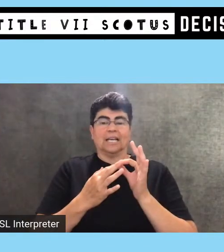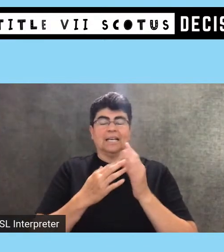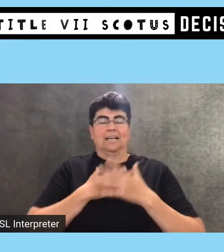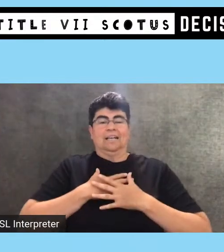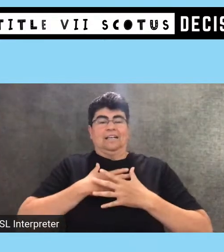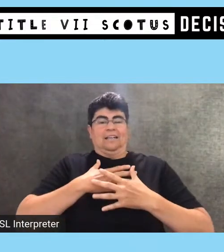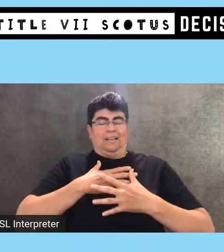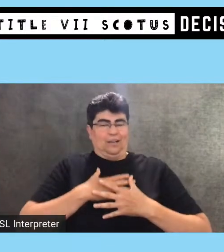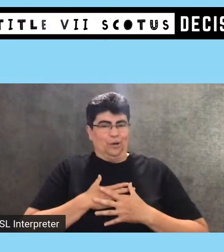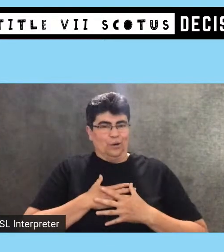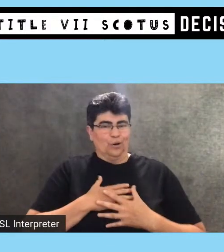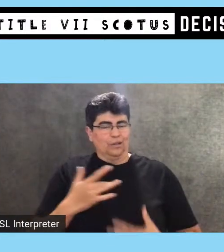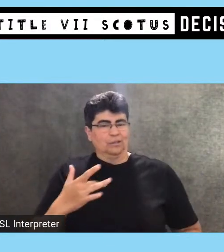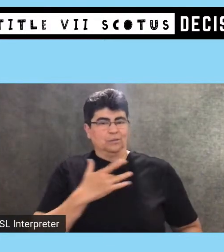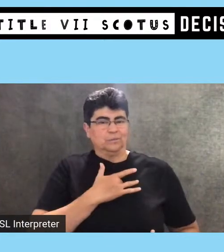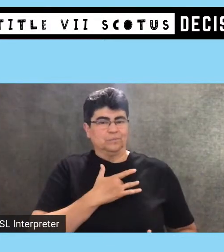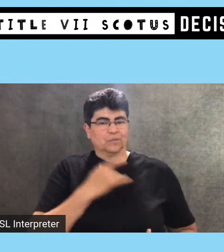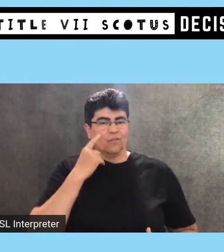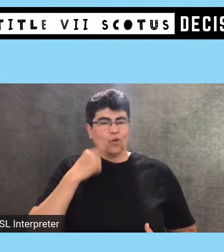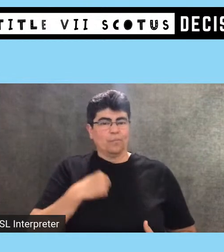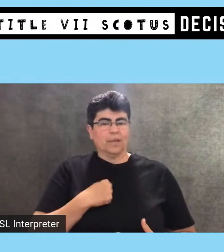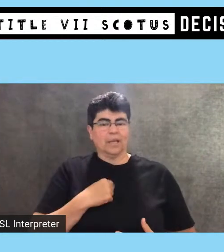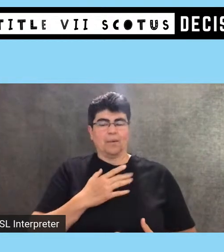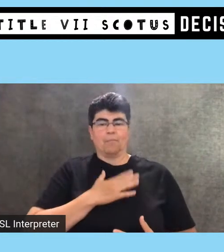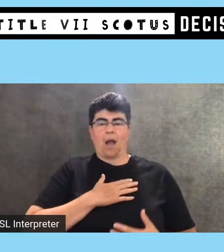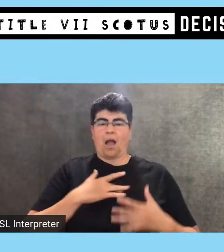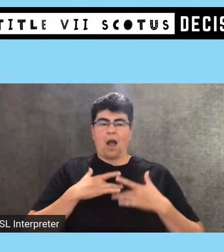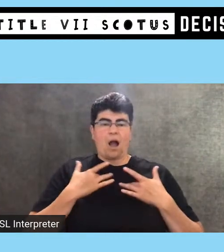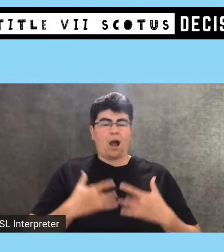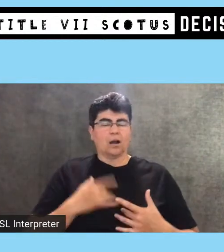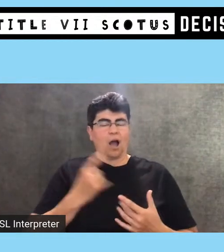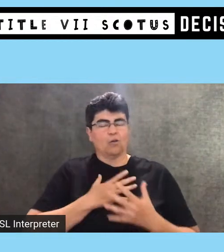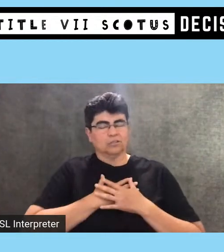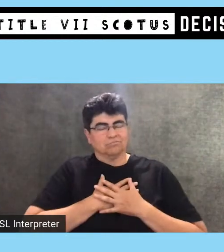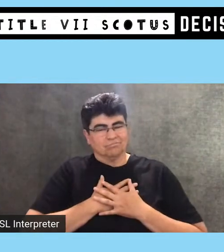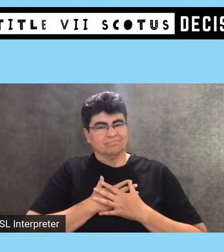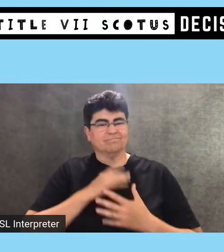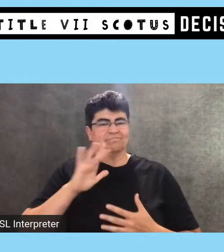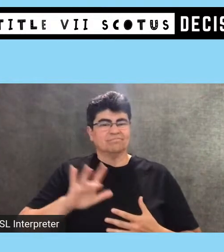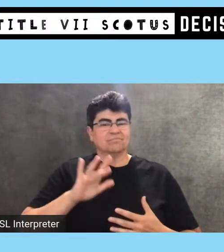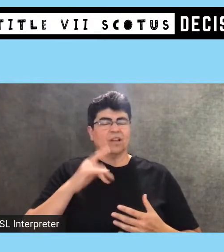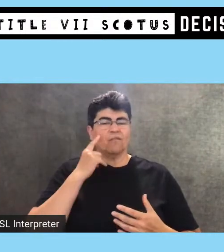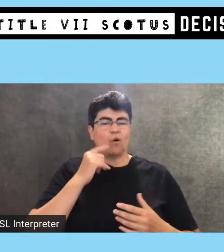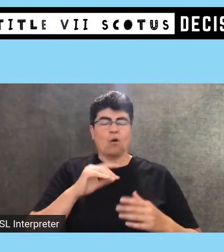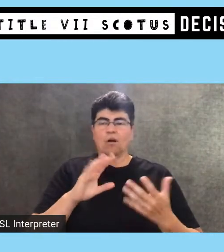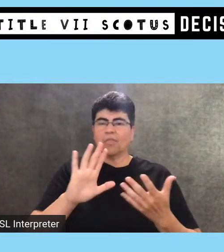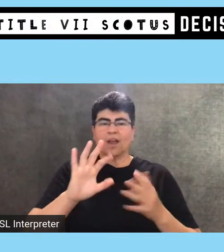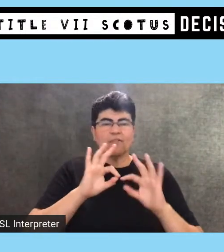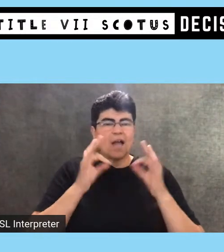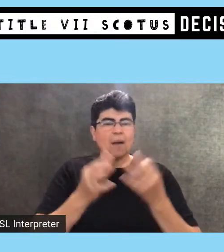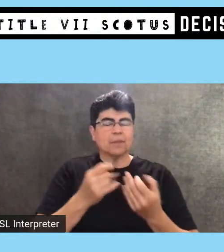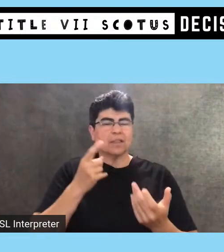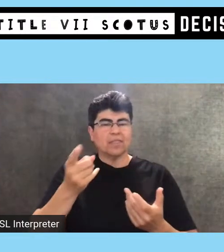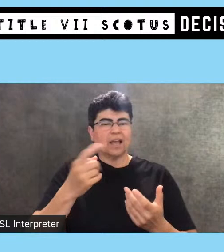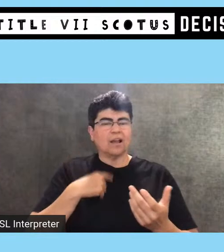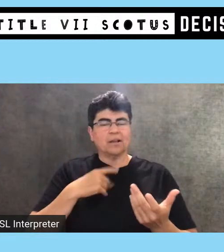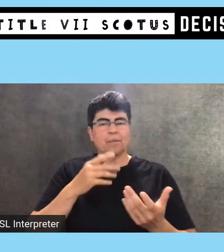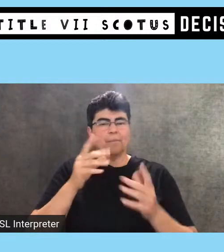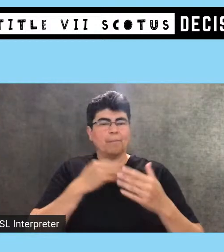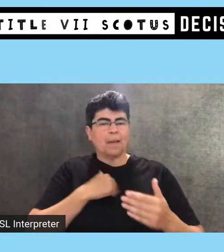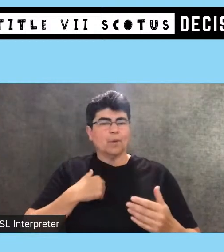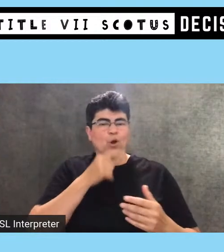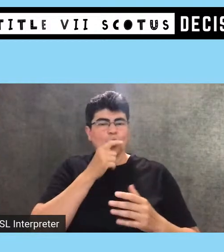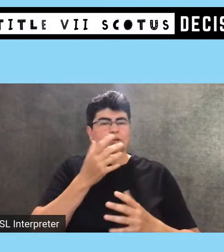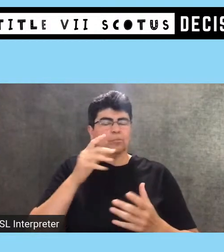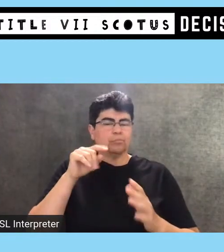it resonates with me. And my heart always goes out to the families of those who are brutally taken too soon. But she